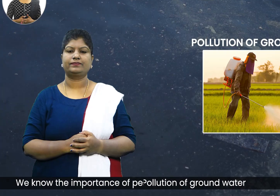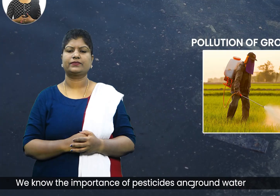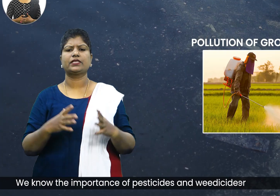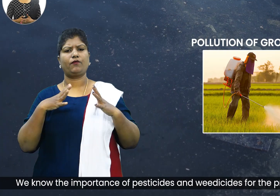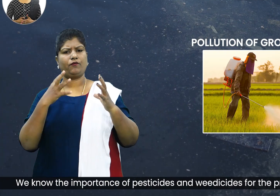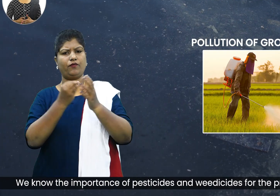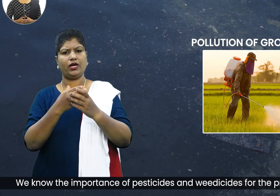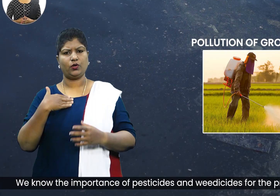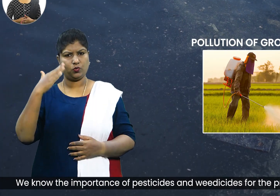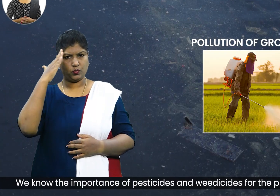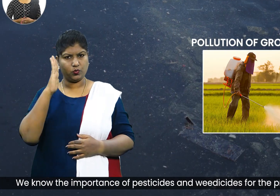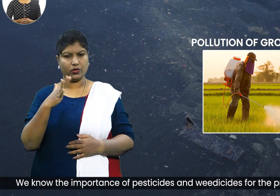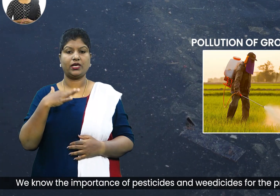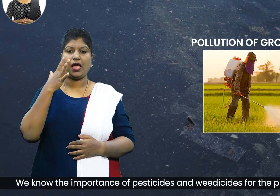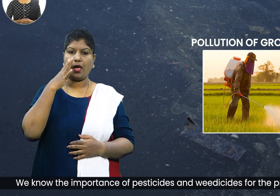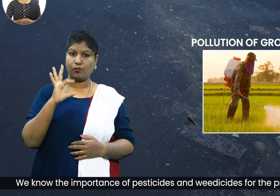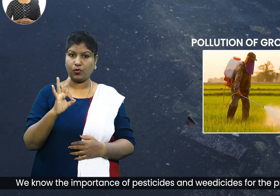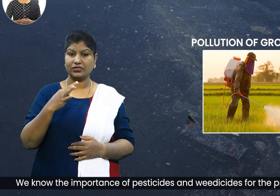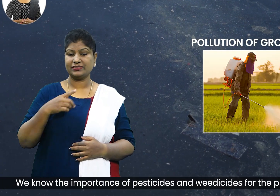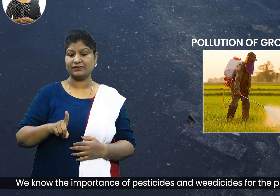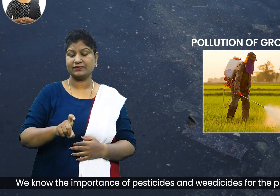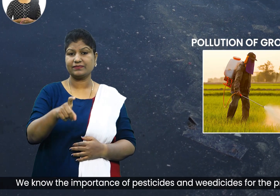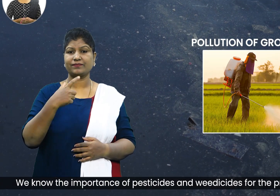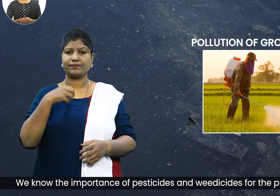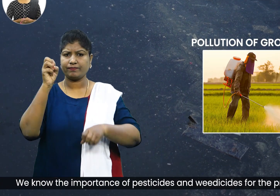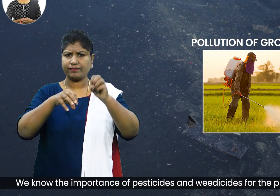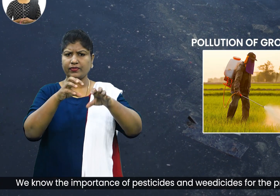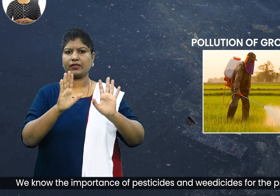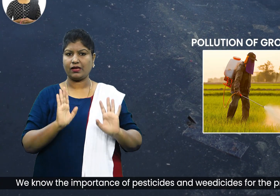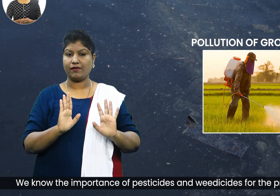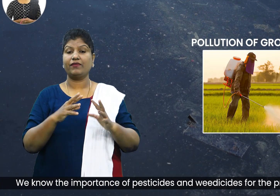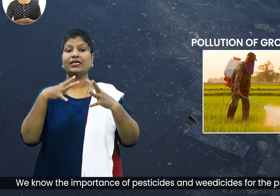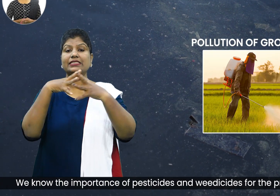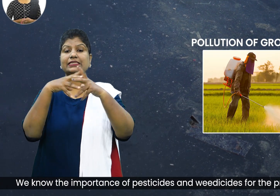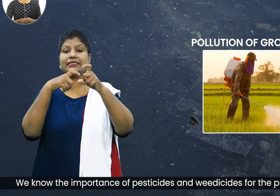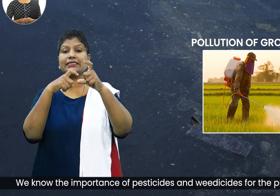We know the importance of pesticides and weedicides